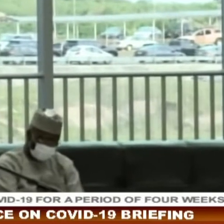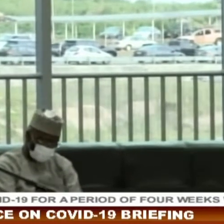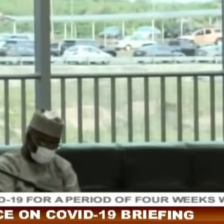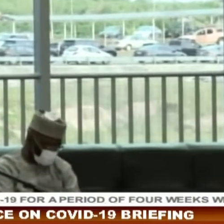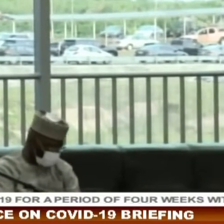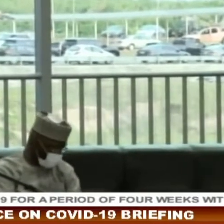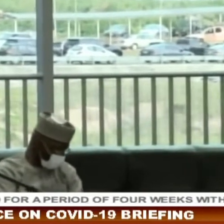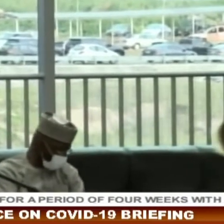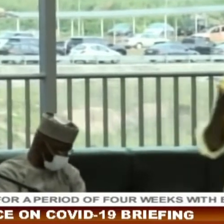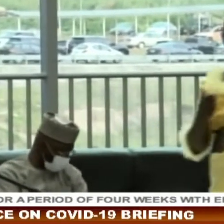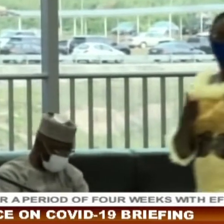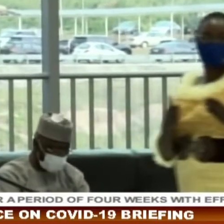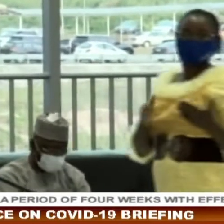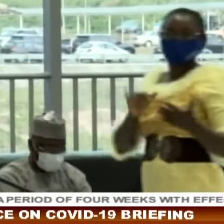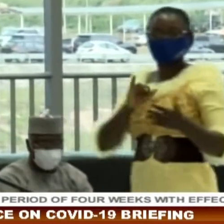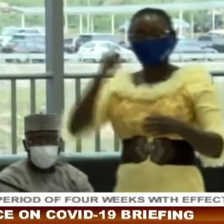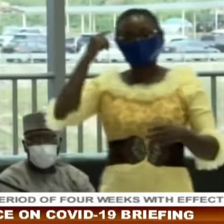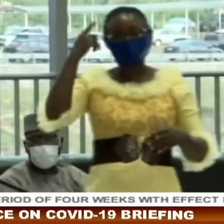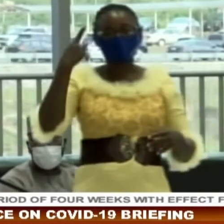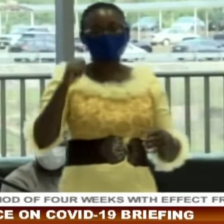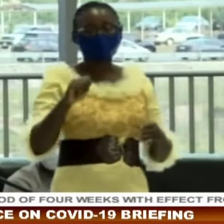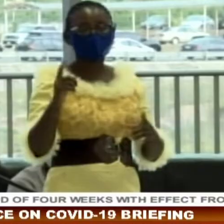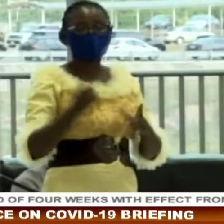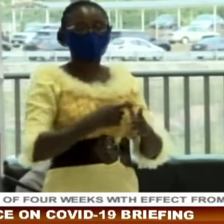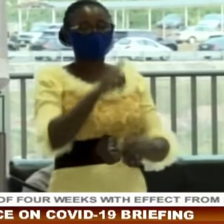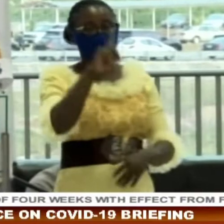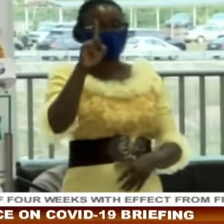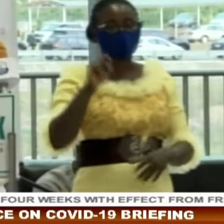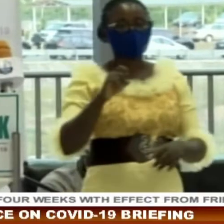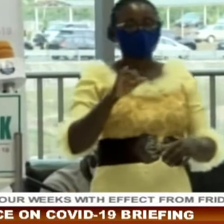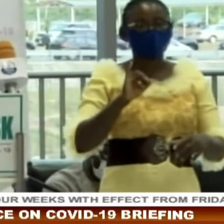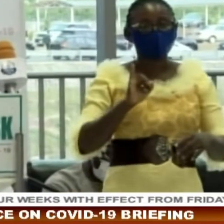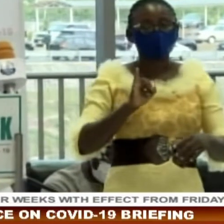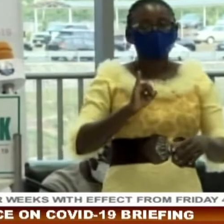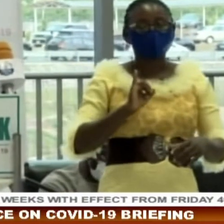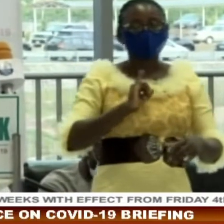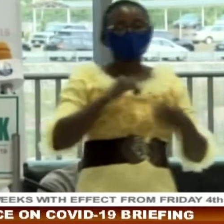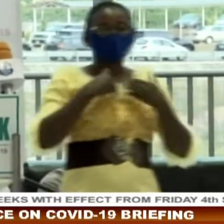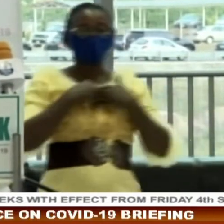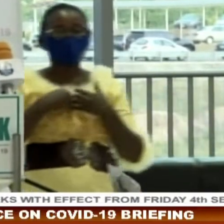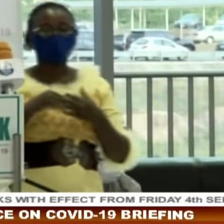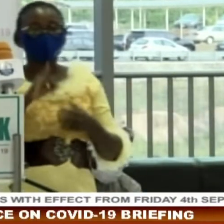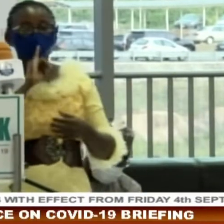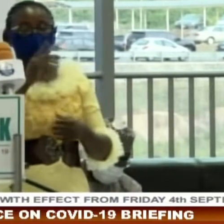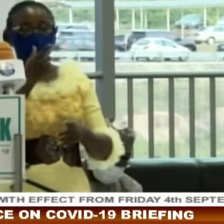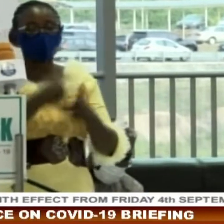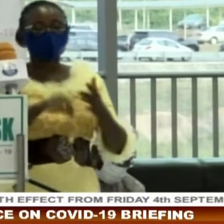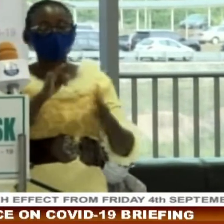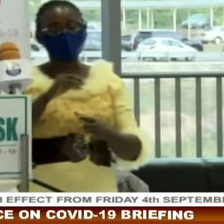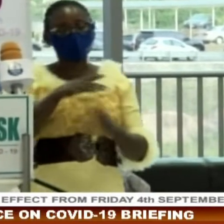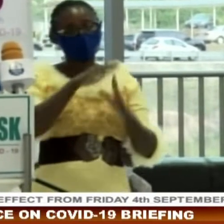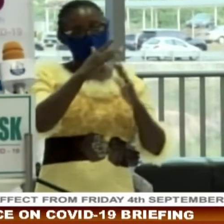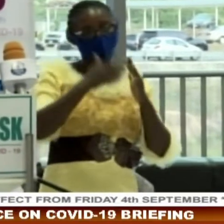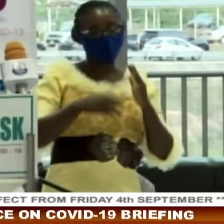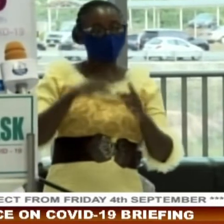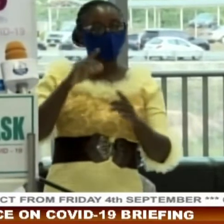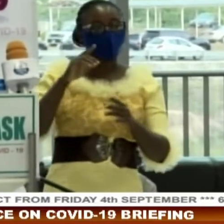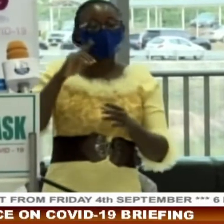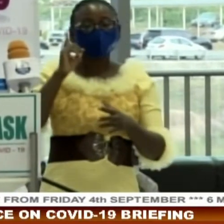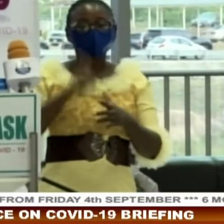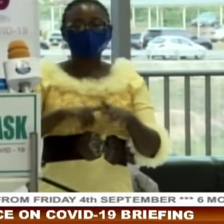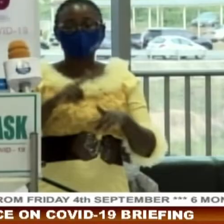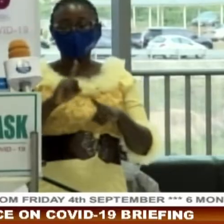Thank you. So I think the first question had to do with what's the criteria to evaluate success when it comes to